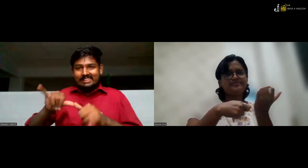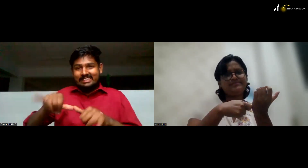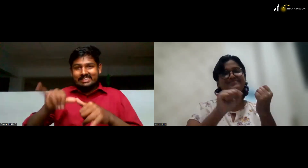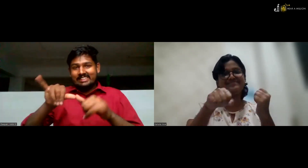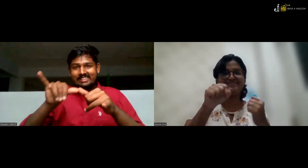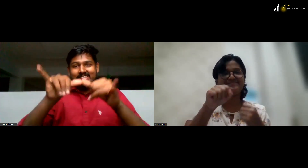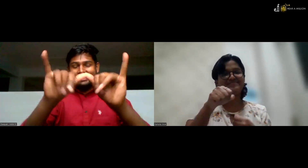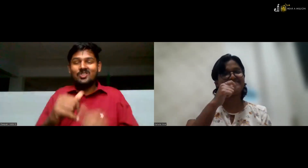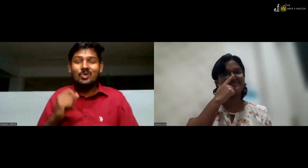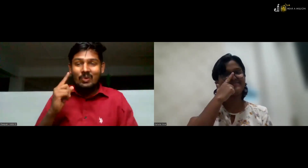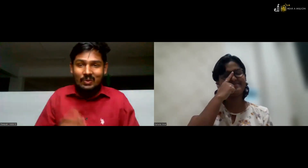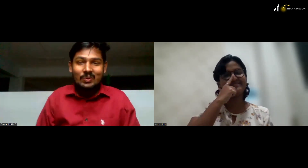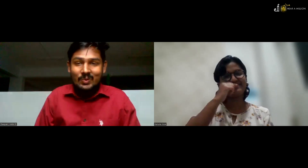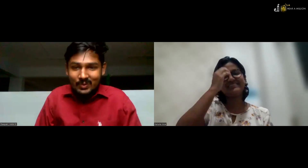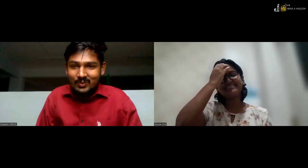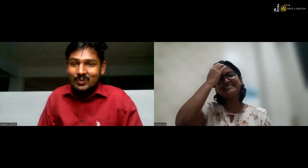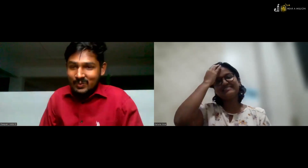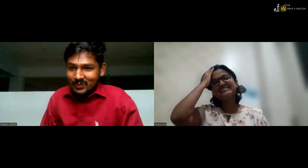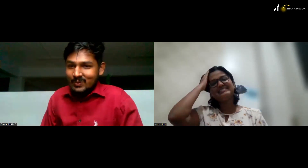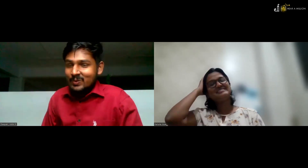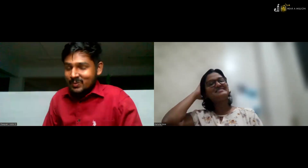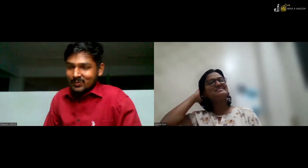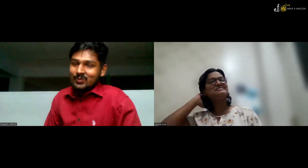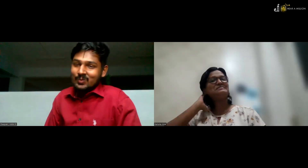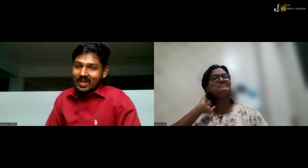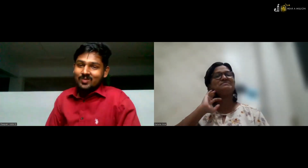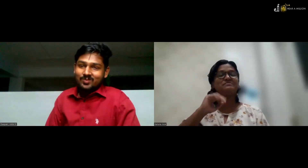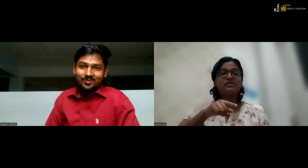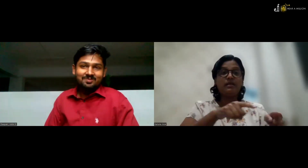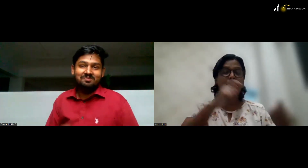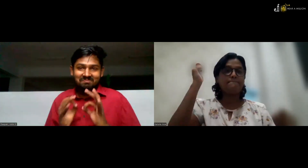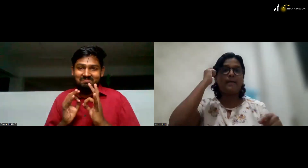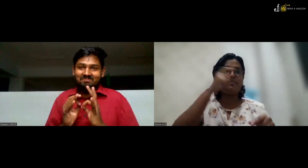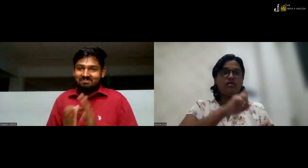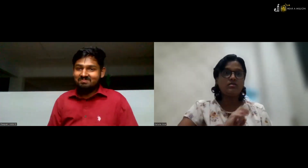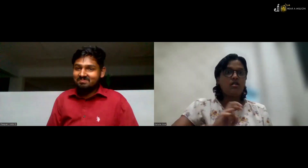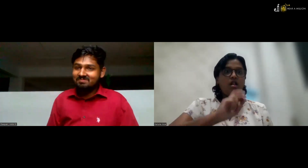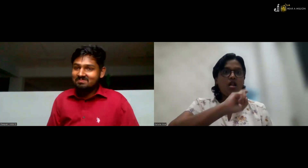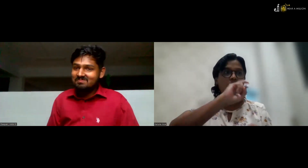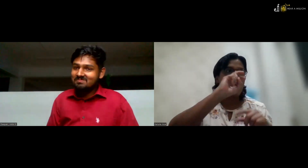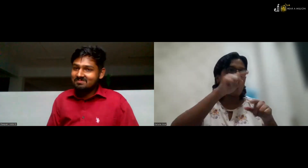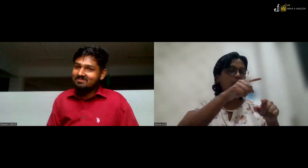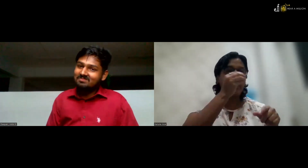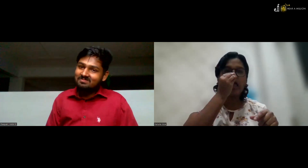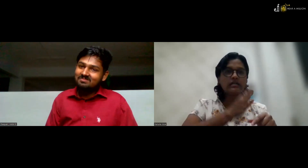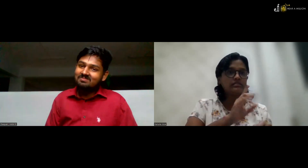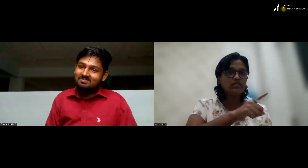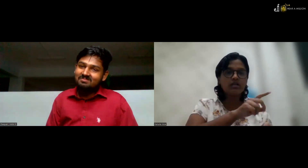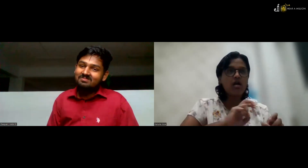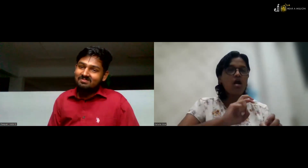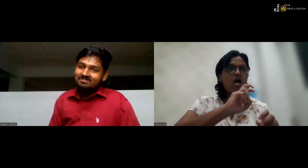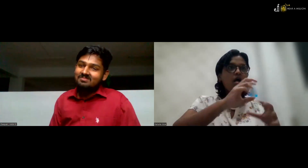see, we had power bank with us. So this is how we adjusted. Oh, wow. And this is